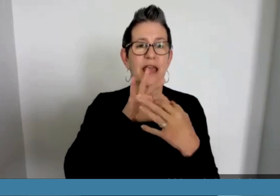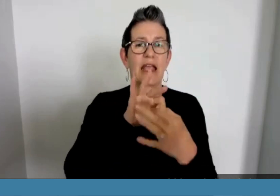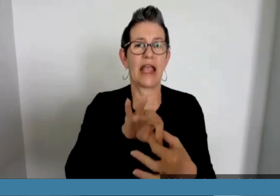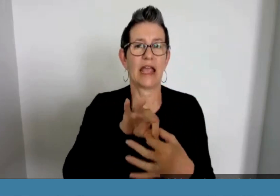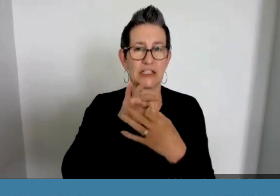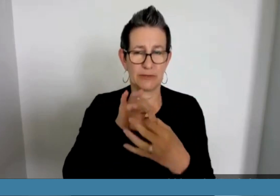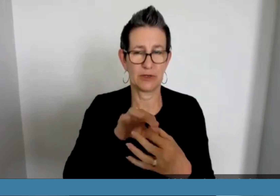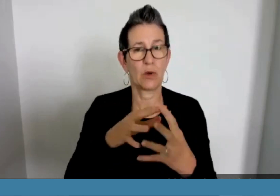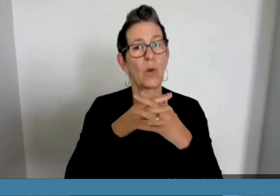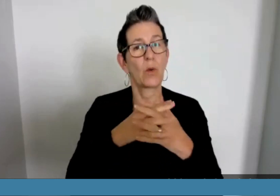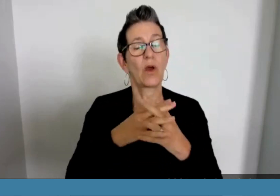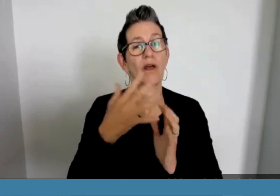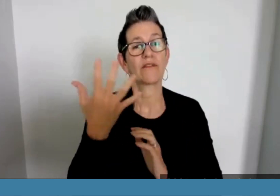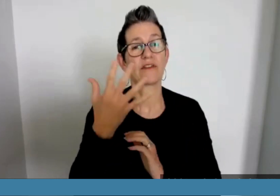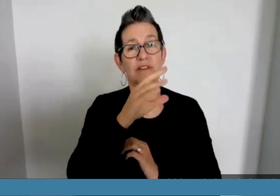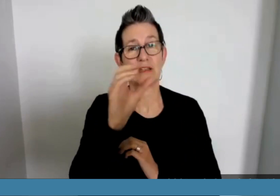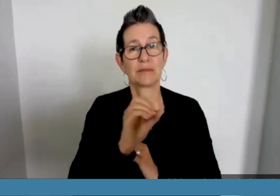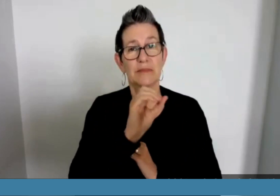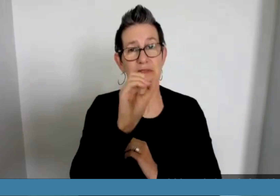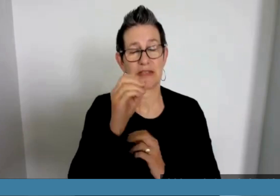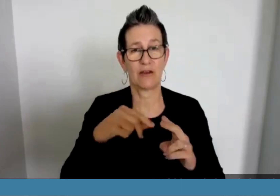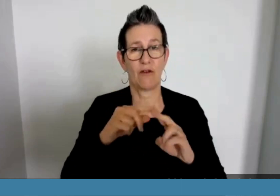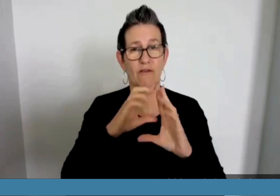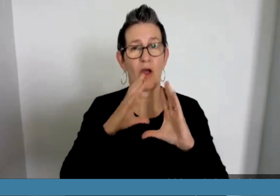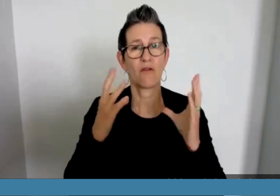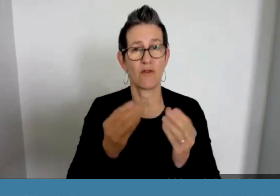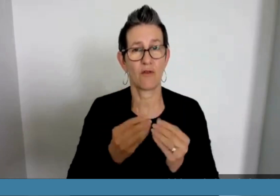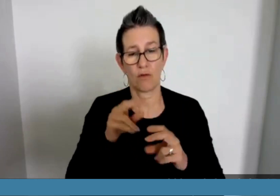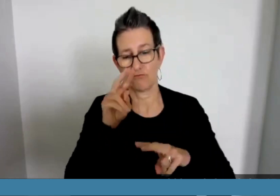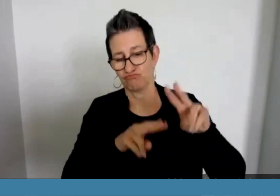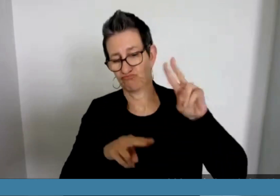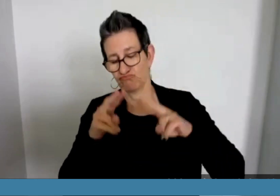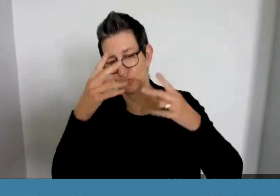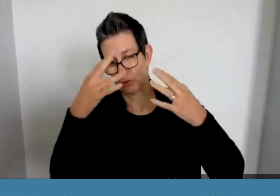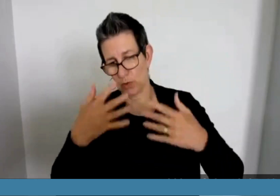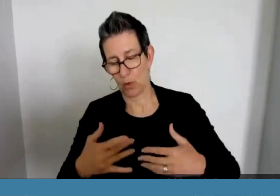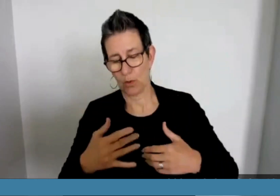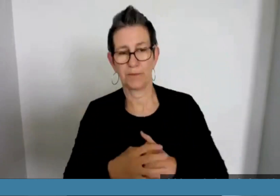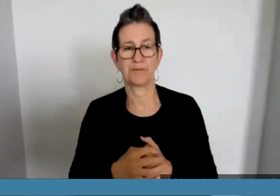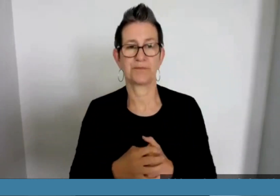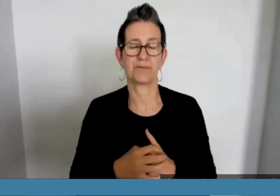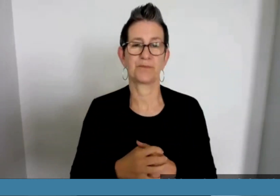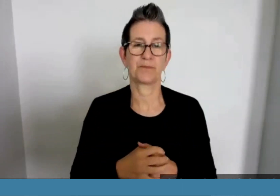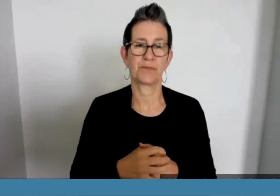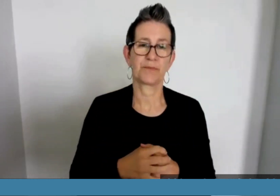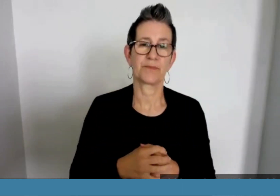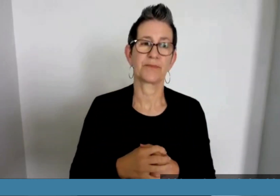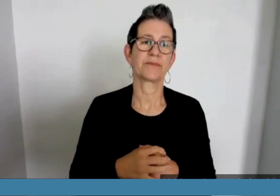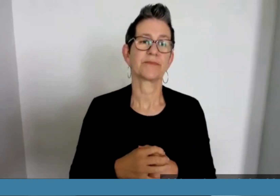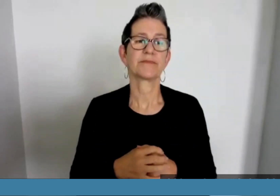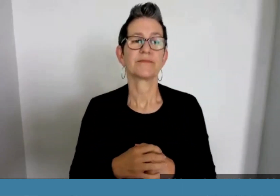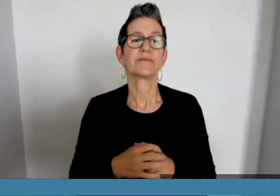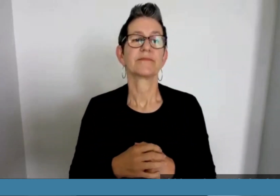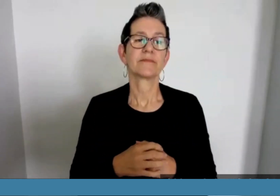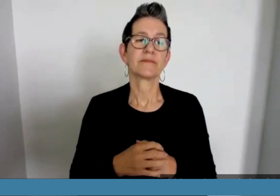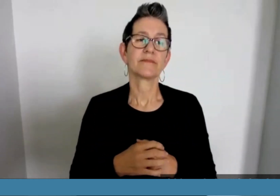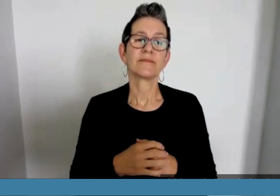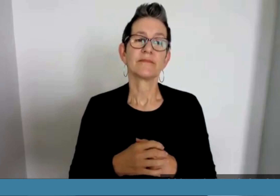15% of your overall, your overall application score. This is about how you